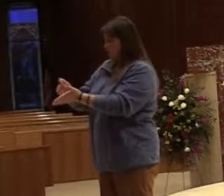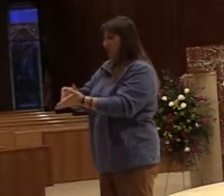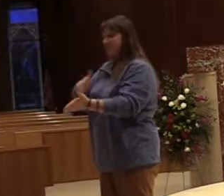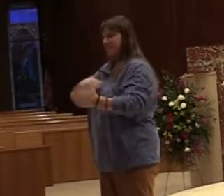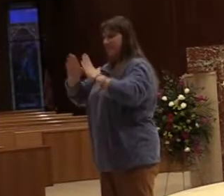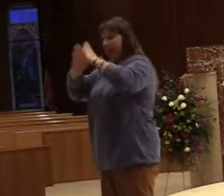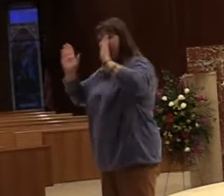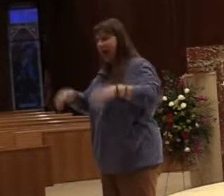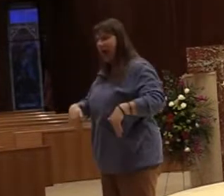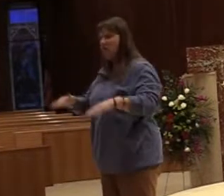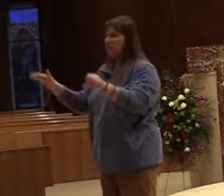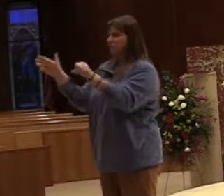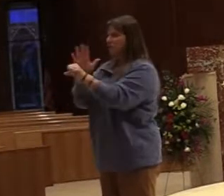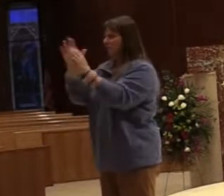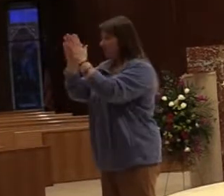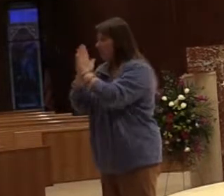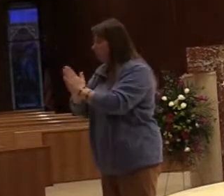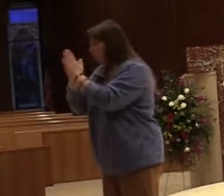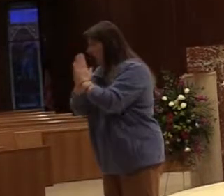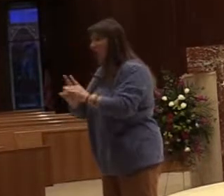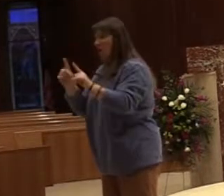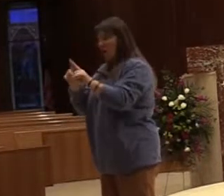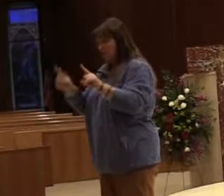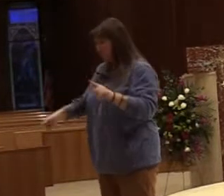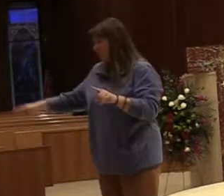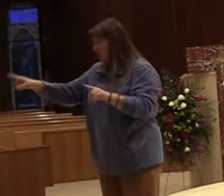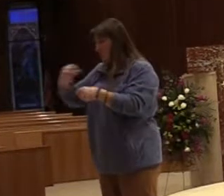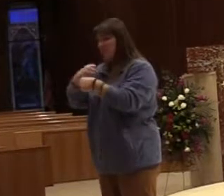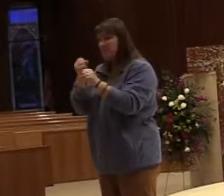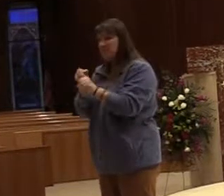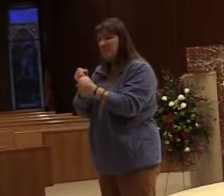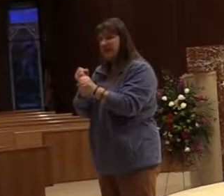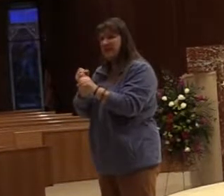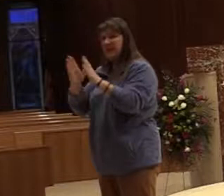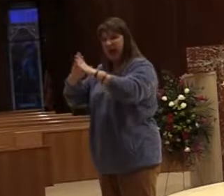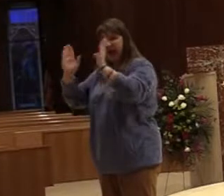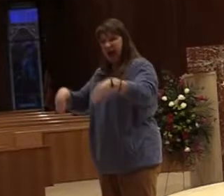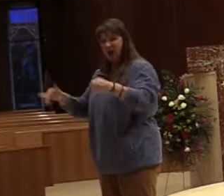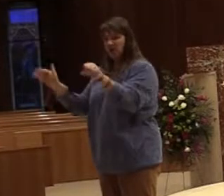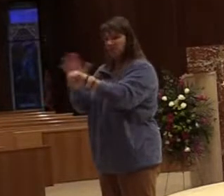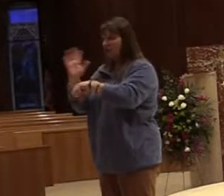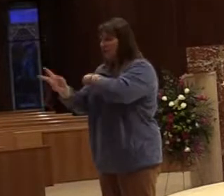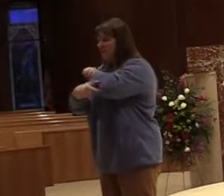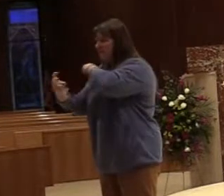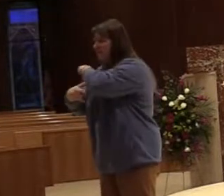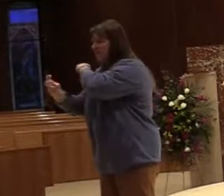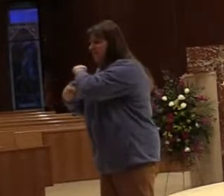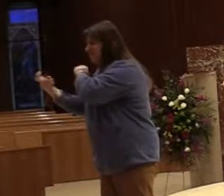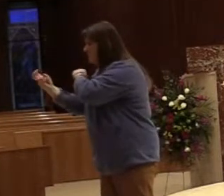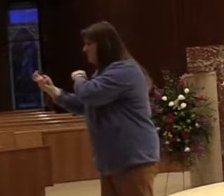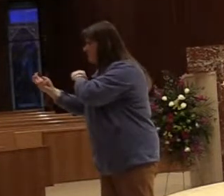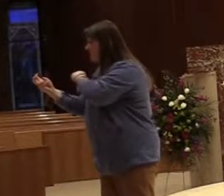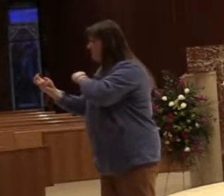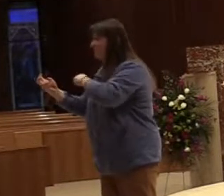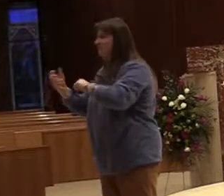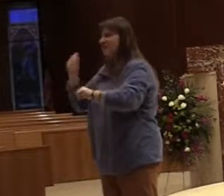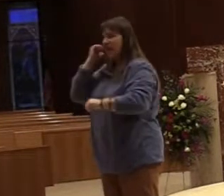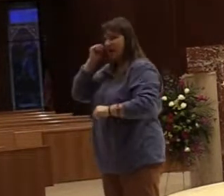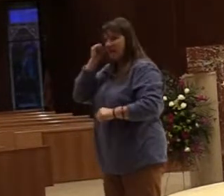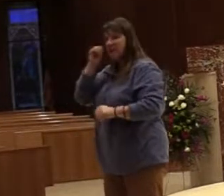shall be a house of prayer, but you have made it a den of thieves." And every day he was teaching in the temple